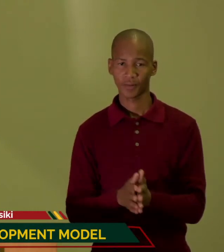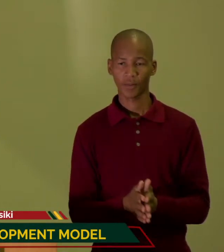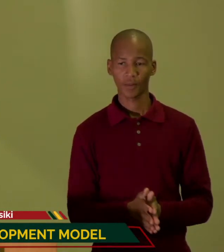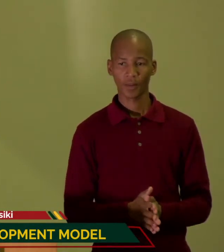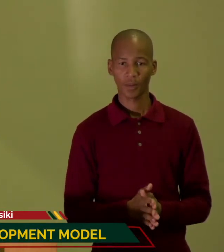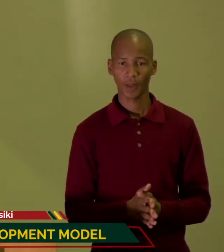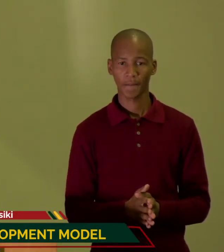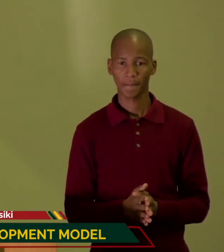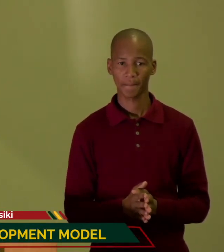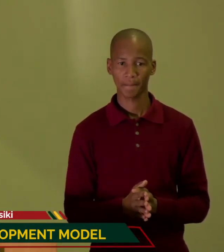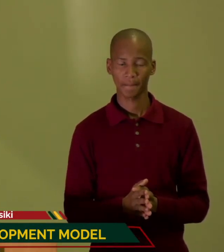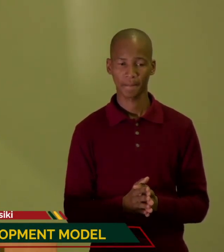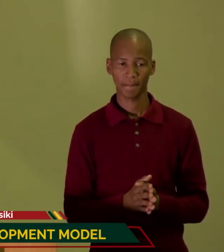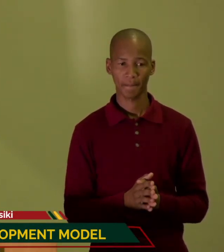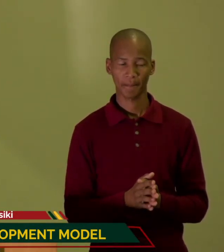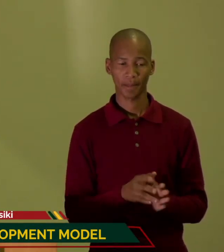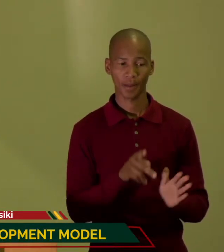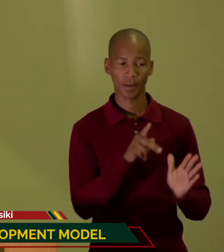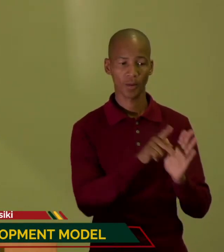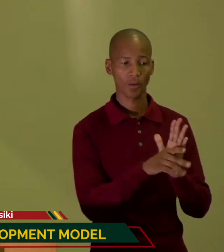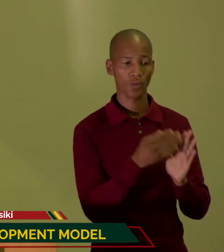by the past government,